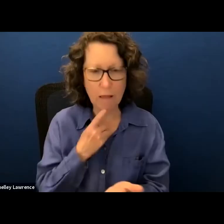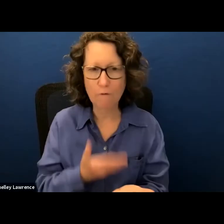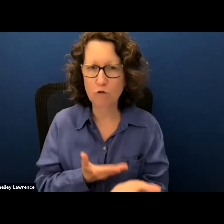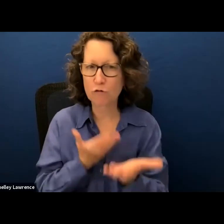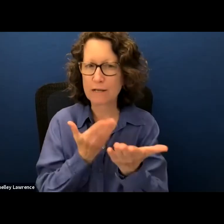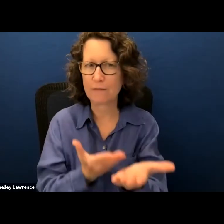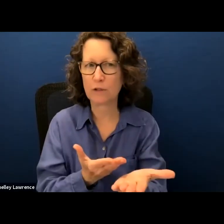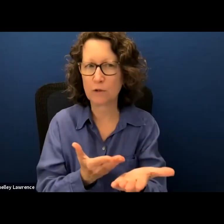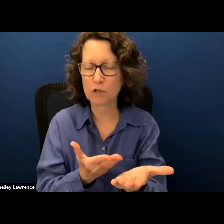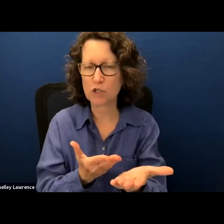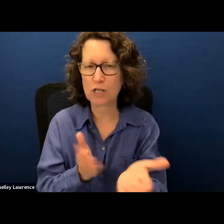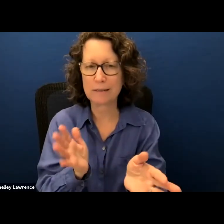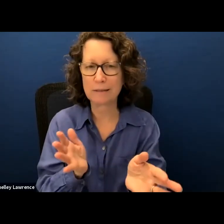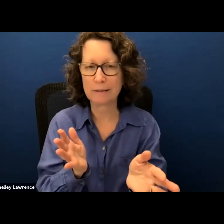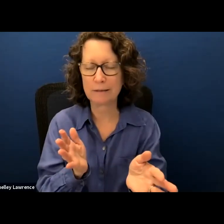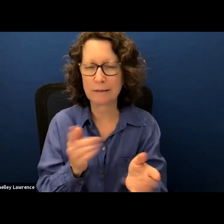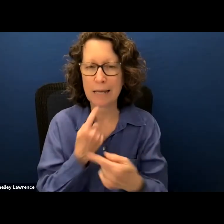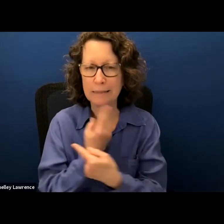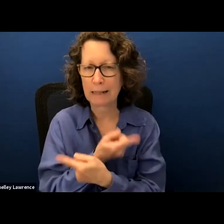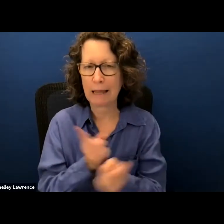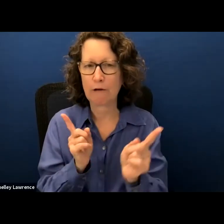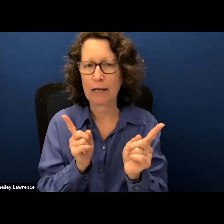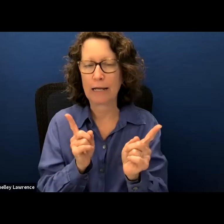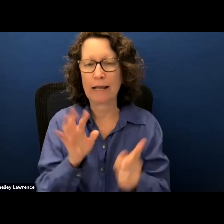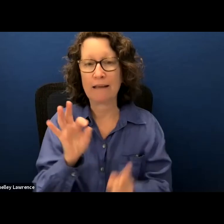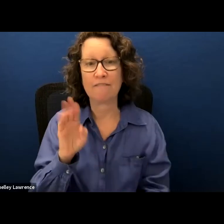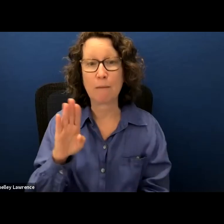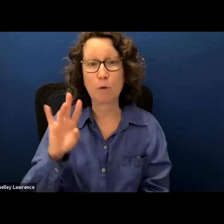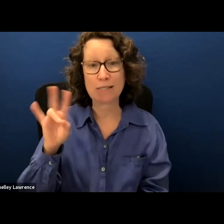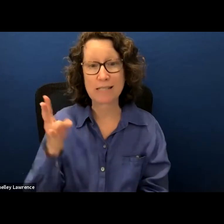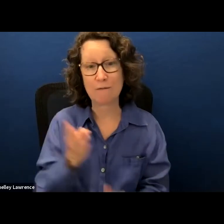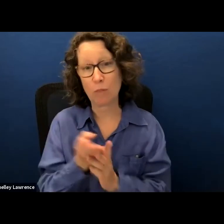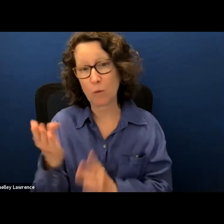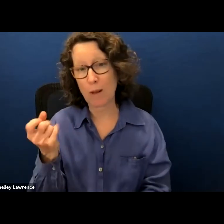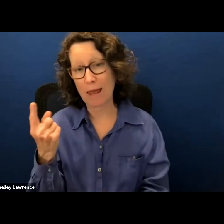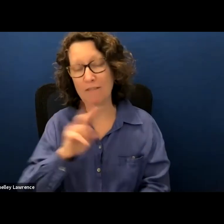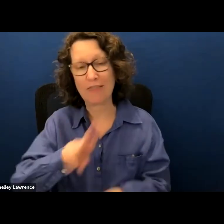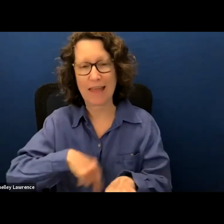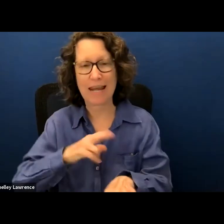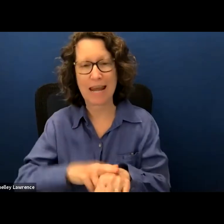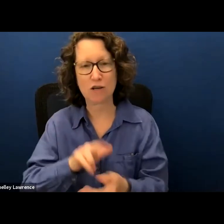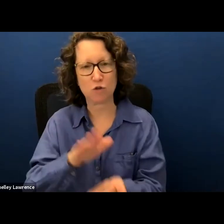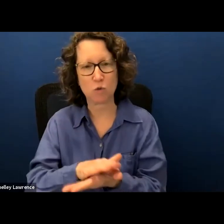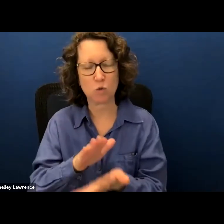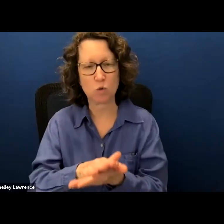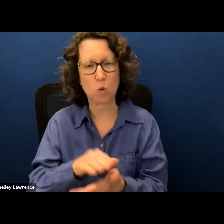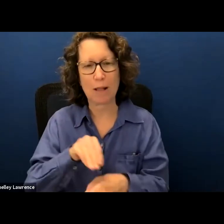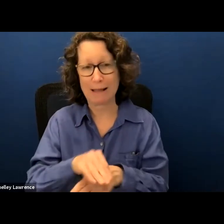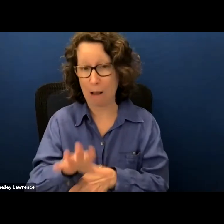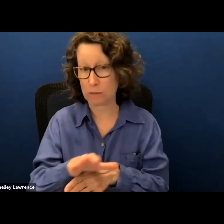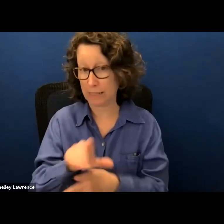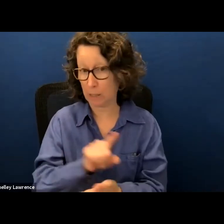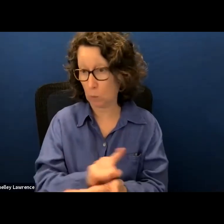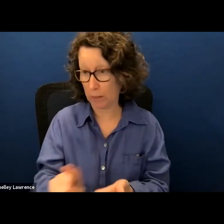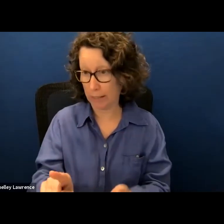resolution declaring February 7th through 11 National School Counseling Week.